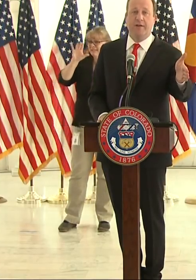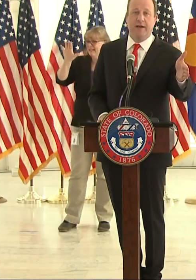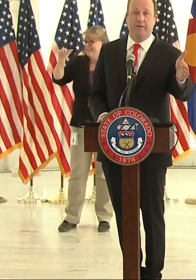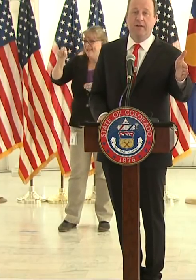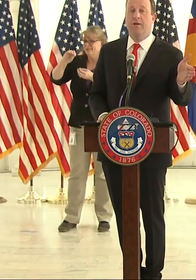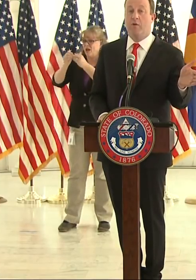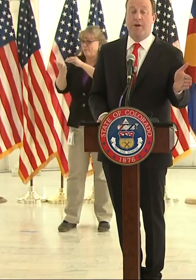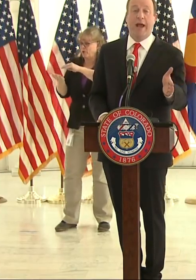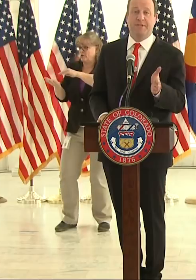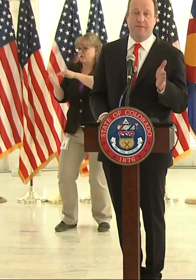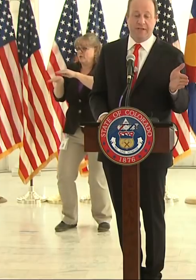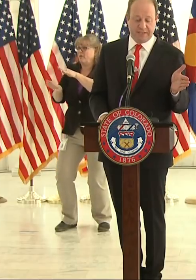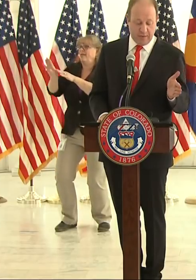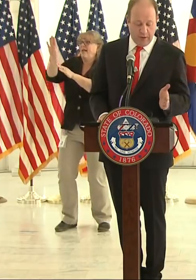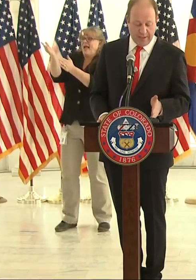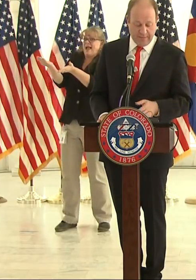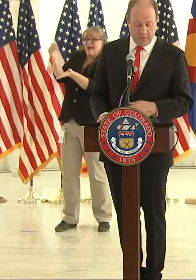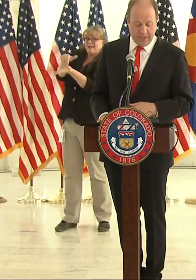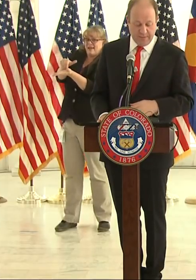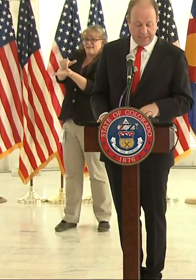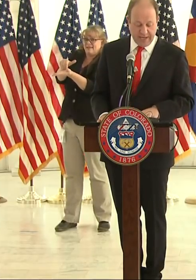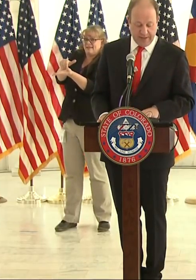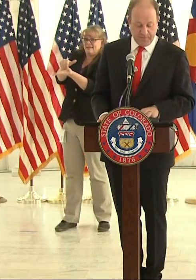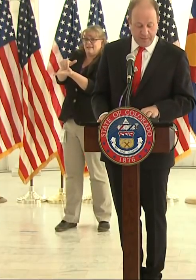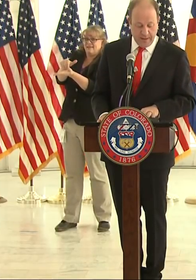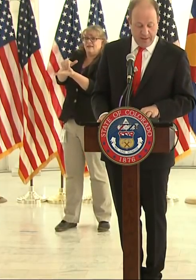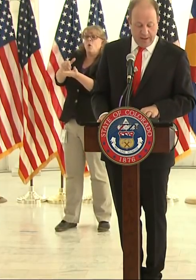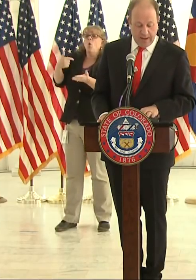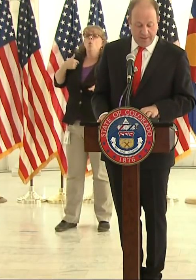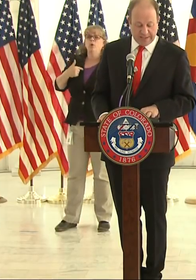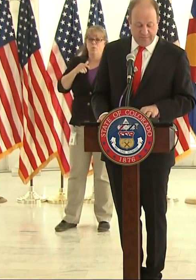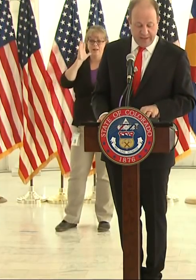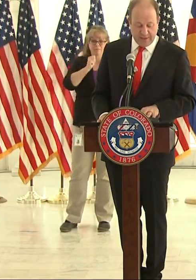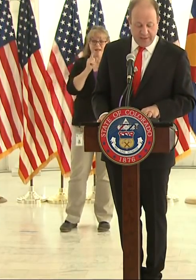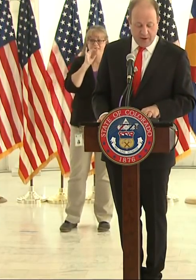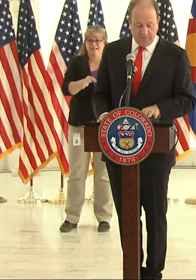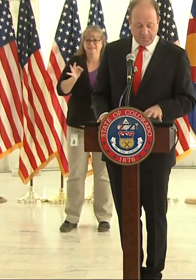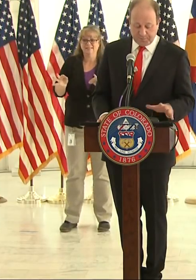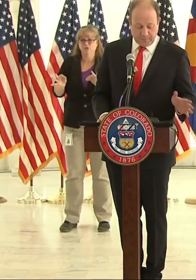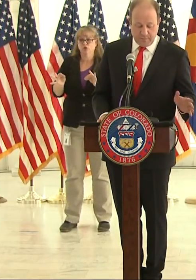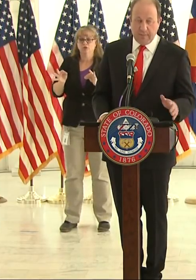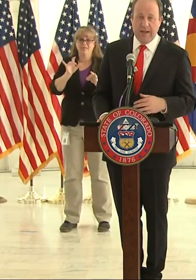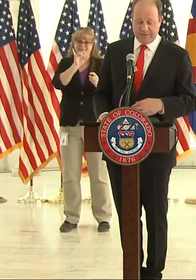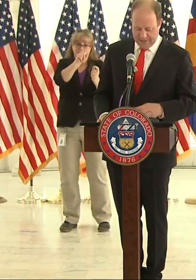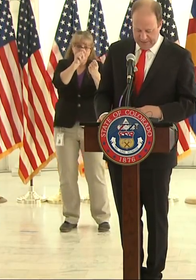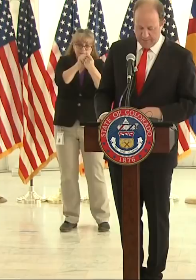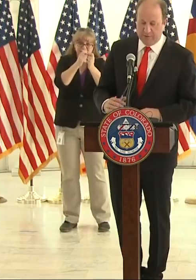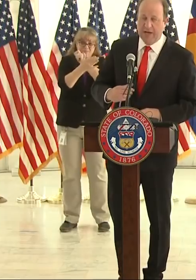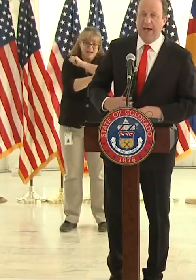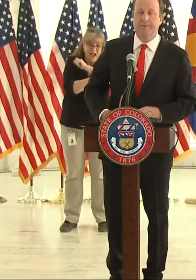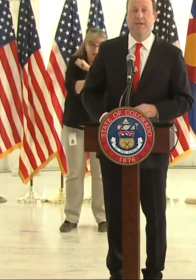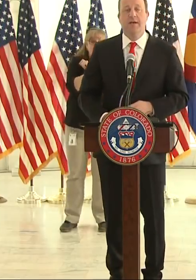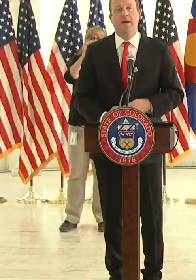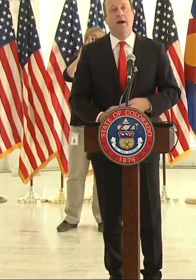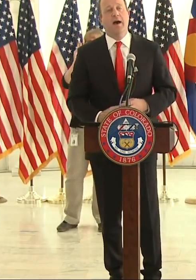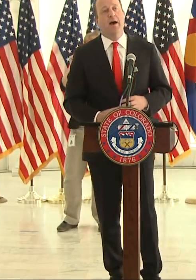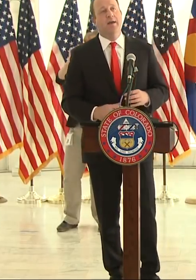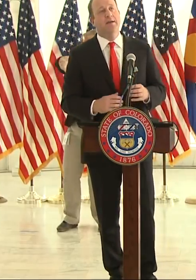the county level or perhaps even at the statewide level would need to be taken. As I've made clear, and I've said this a number of